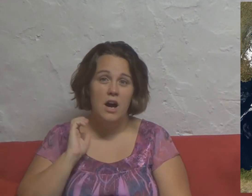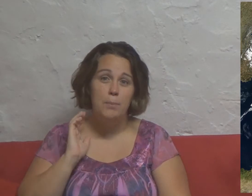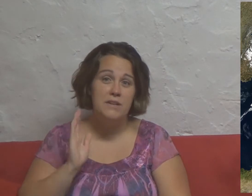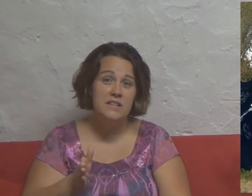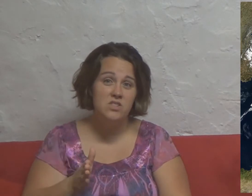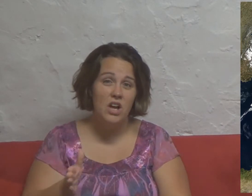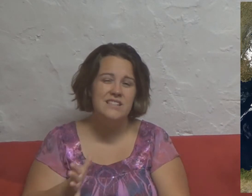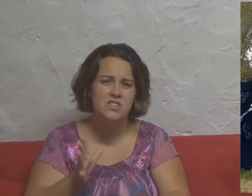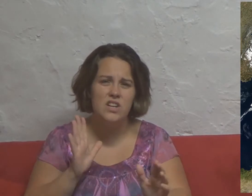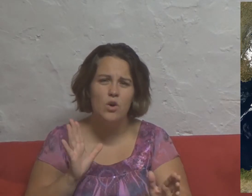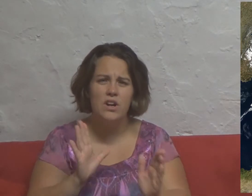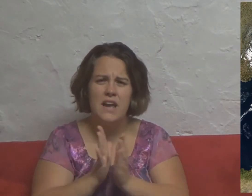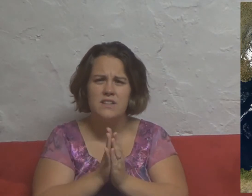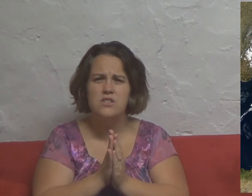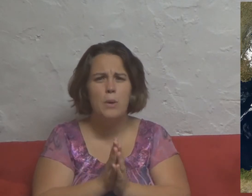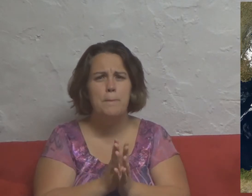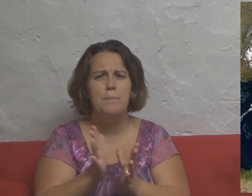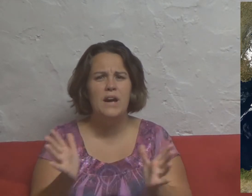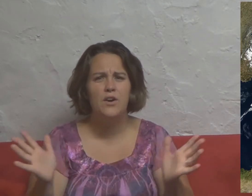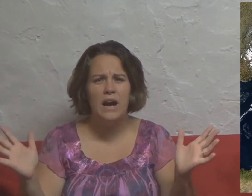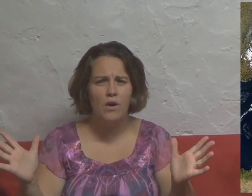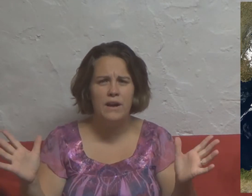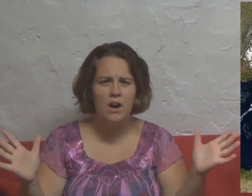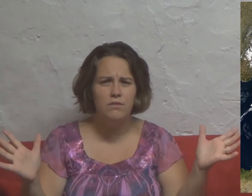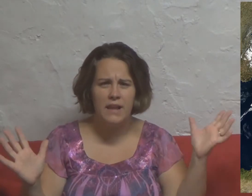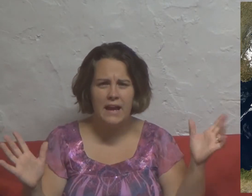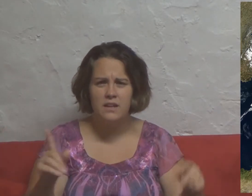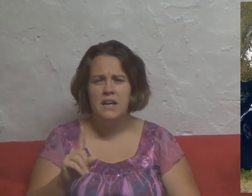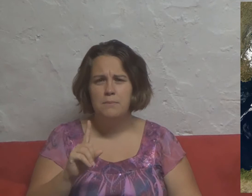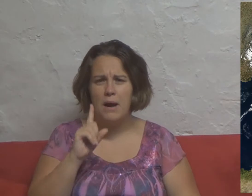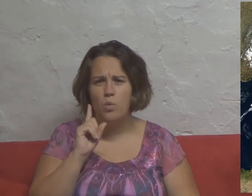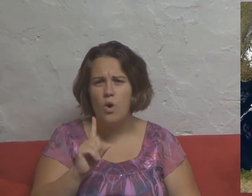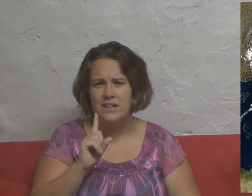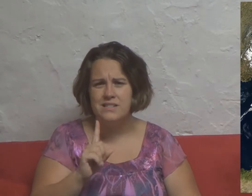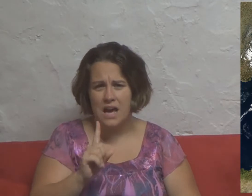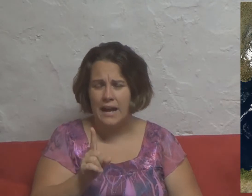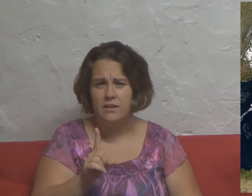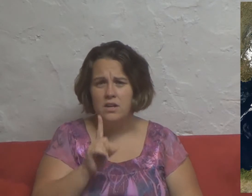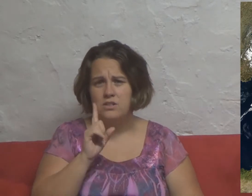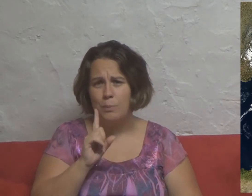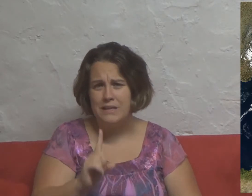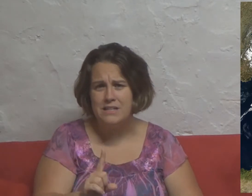A peninsula is still connected to a bigger area of land by one side. So a